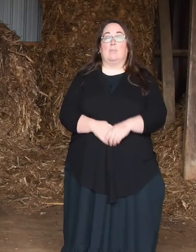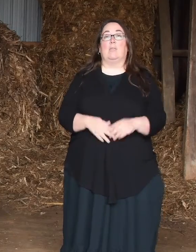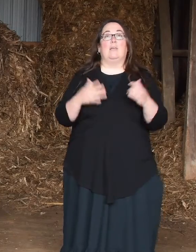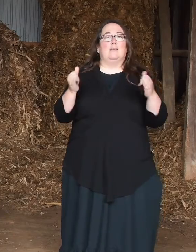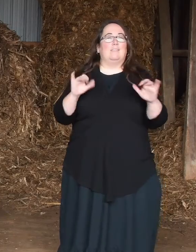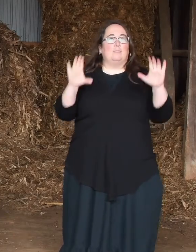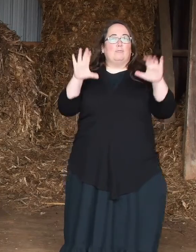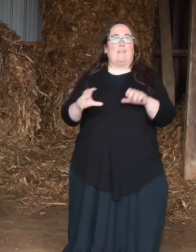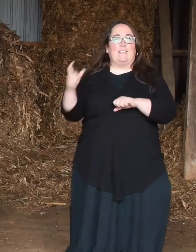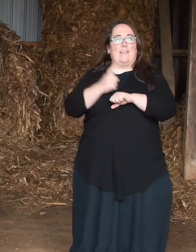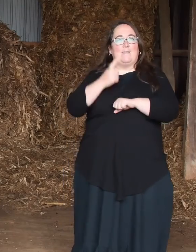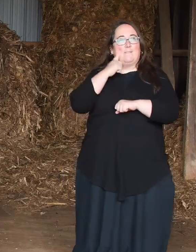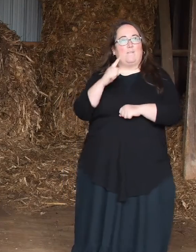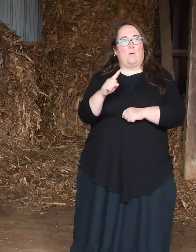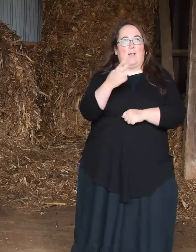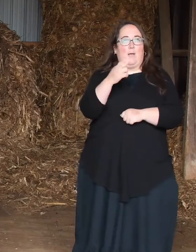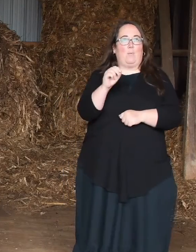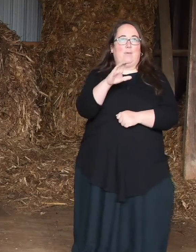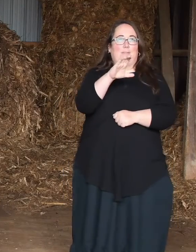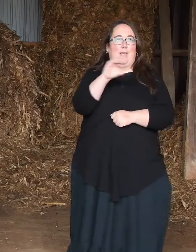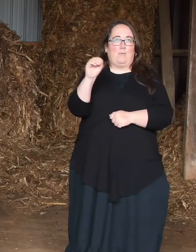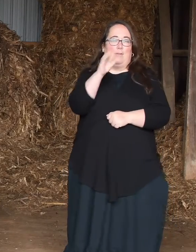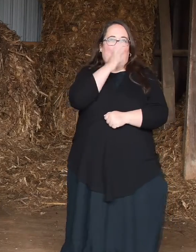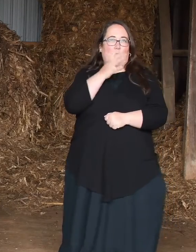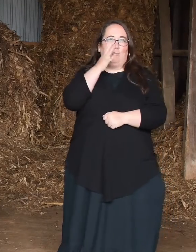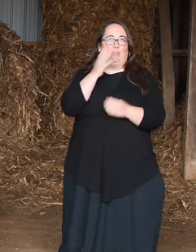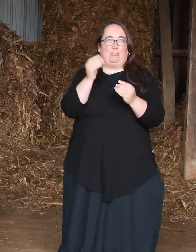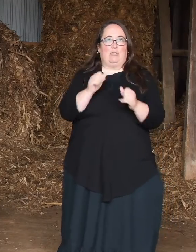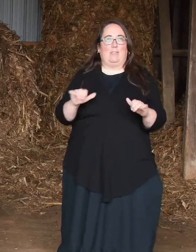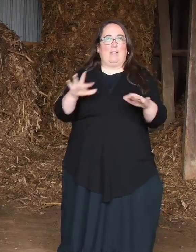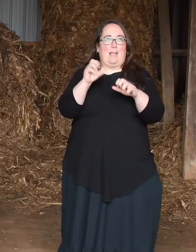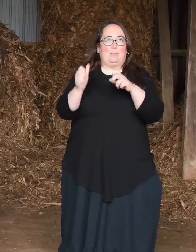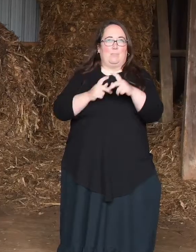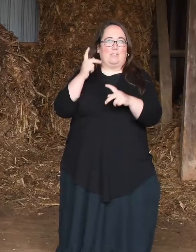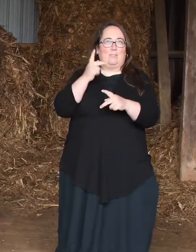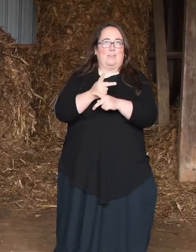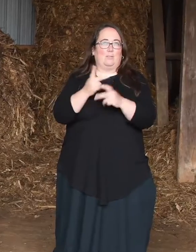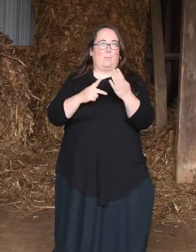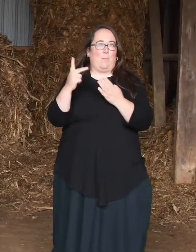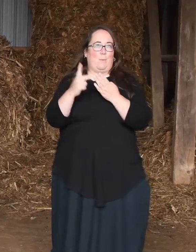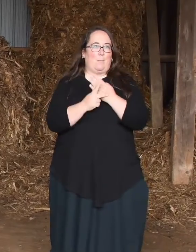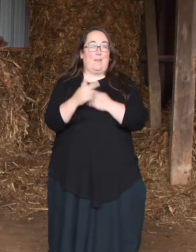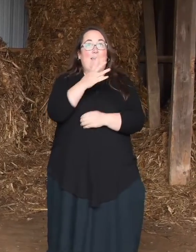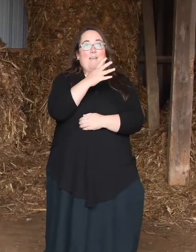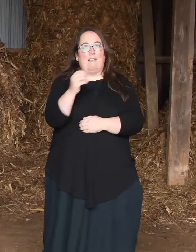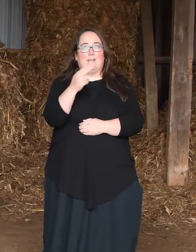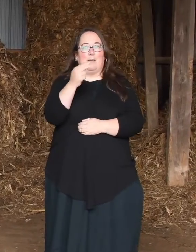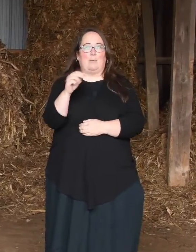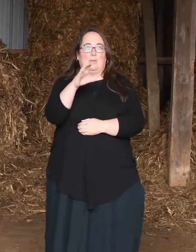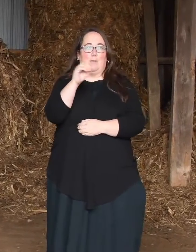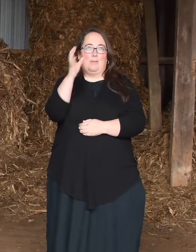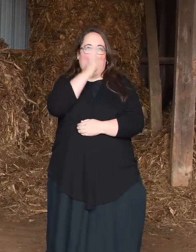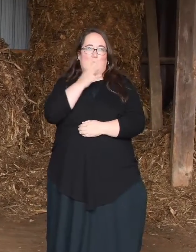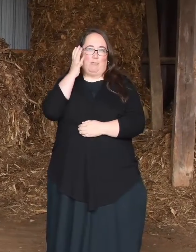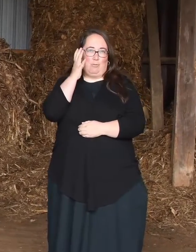Today is a great day for the Howard County Agricultural Land Preservation Program and Howard County